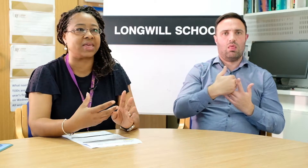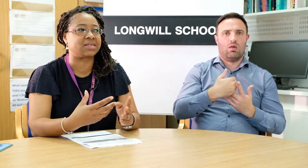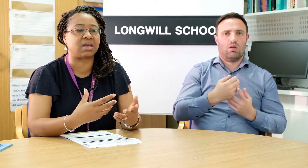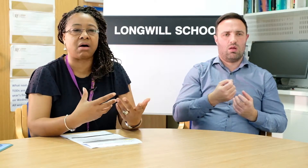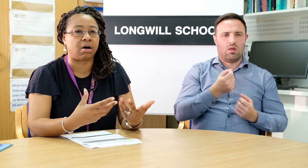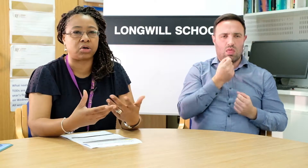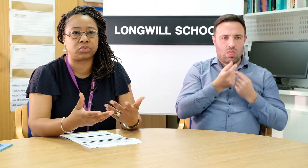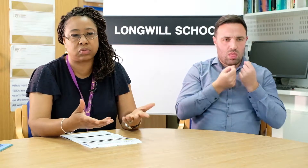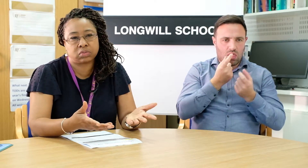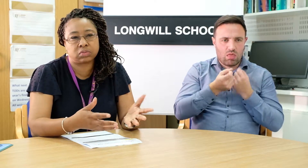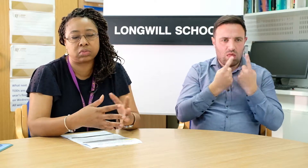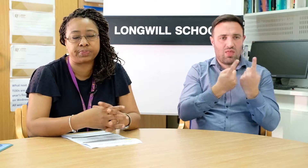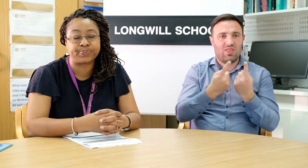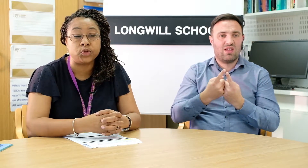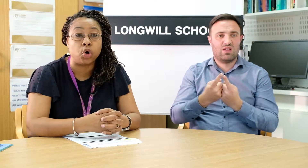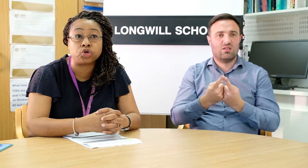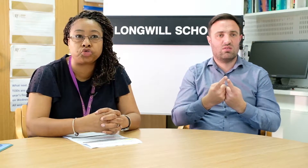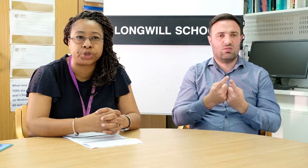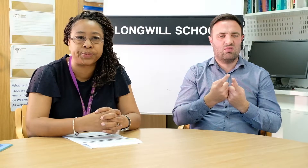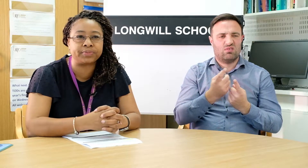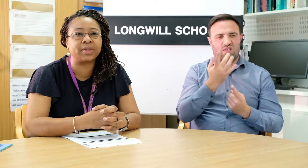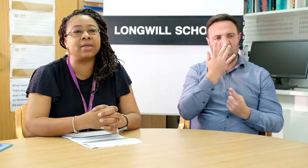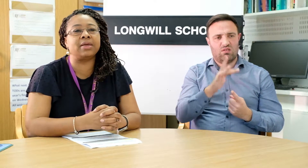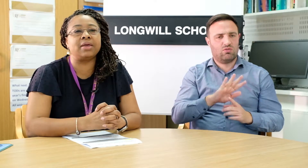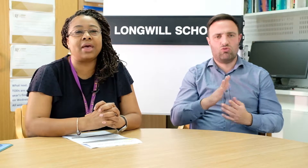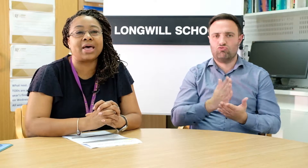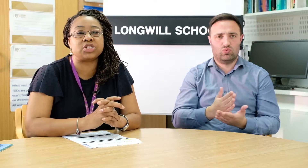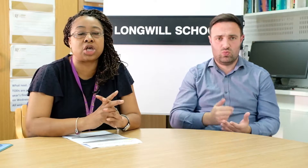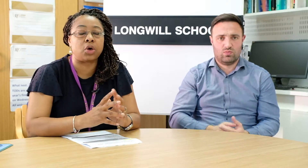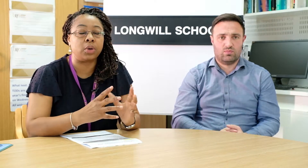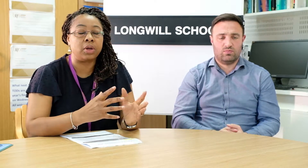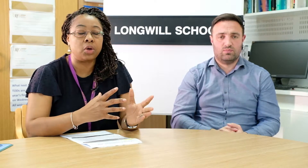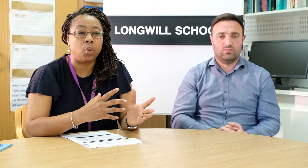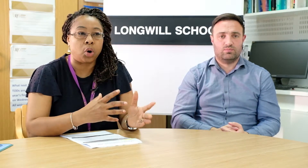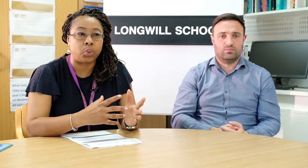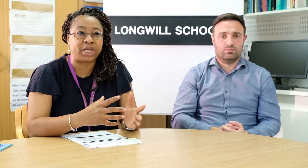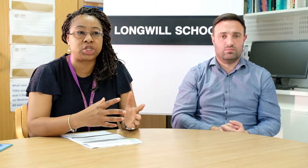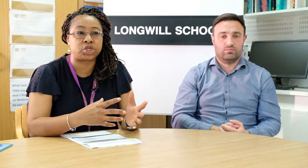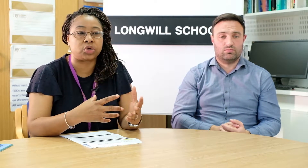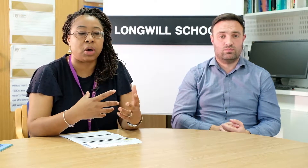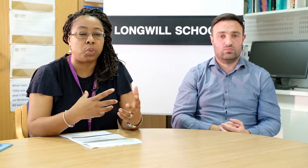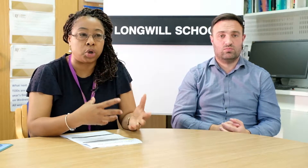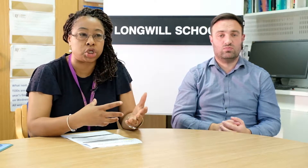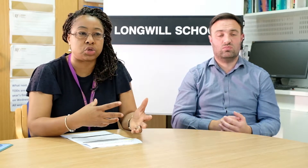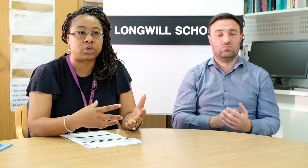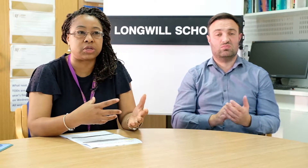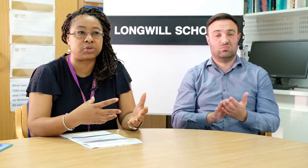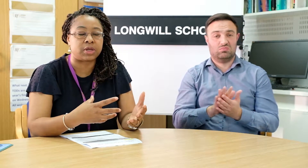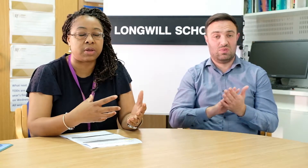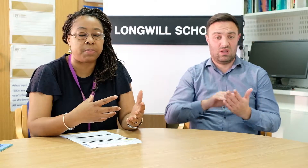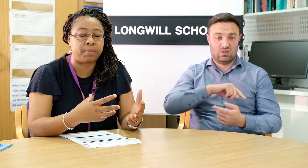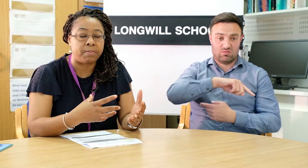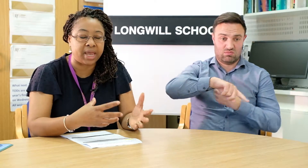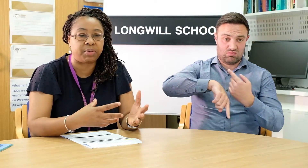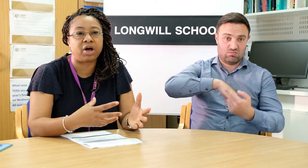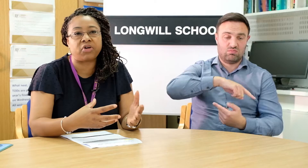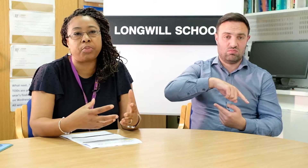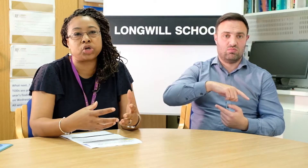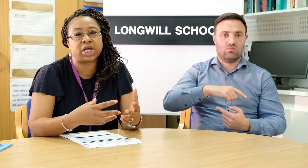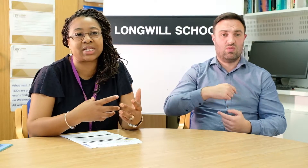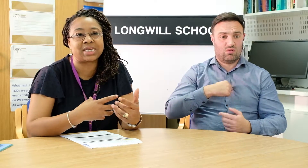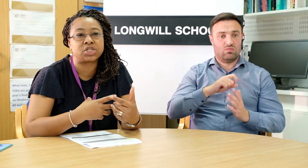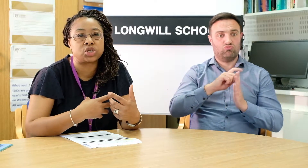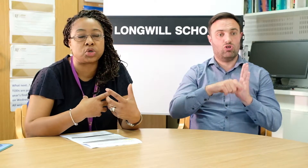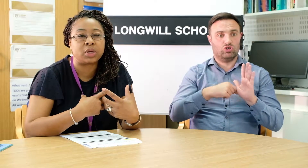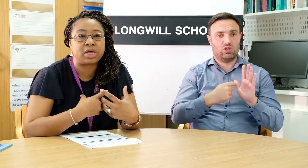them things that are not true. And so what we do and want to do as a main part